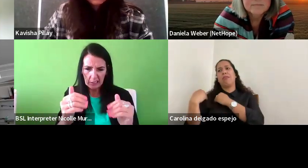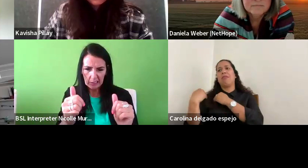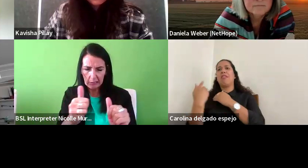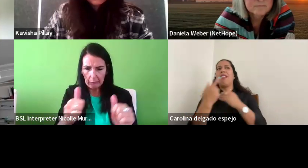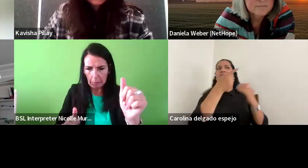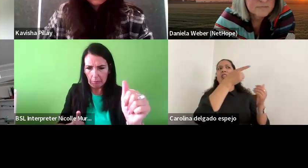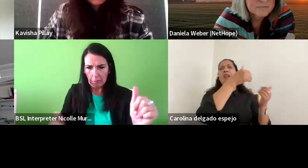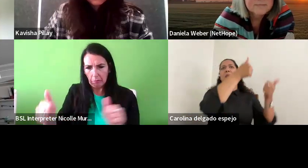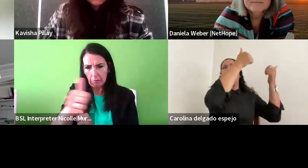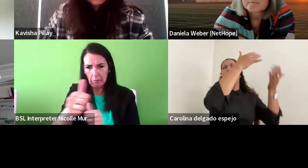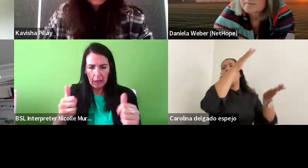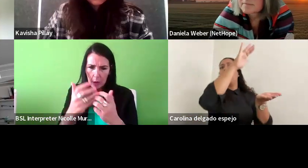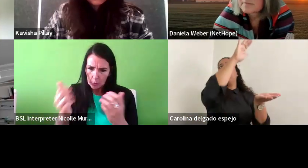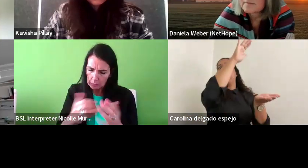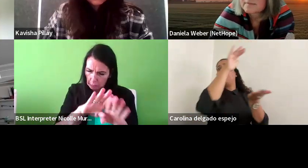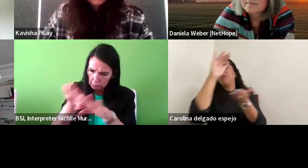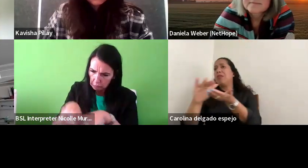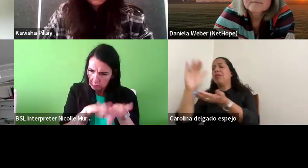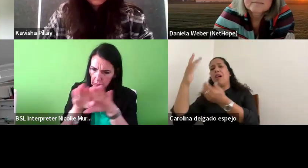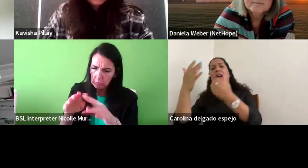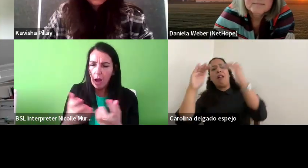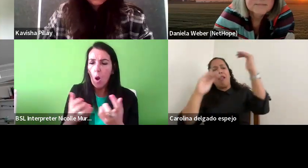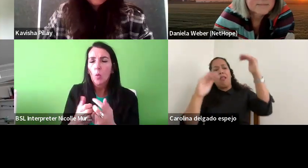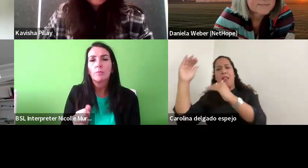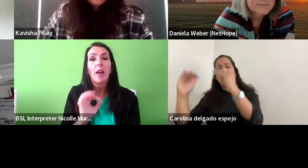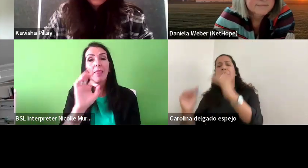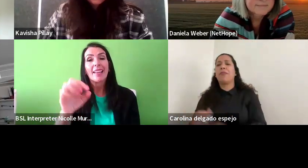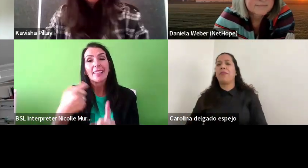large technology incubators? We'll start with you, Kavisha.